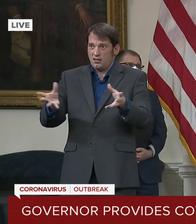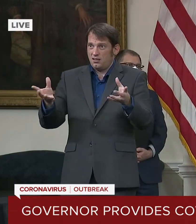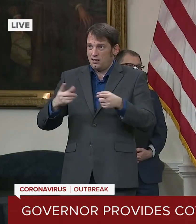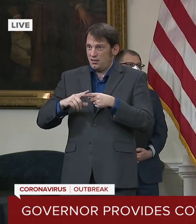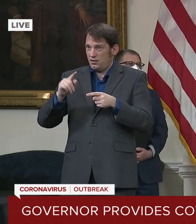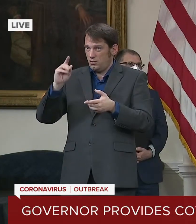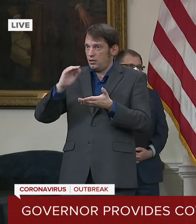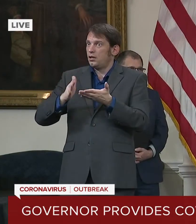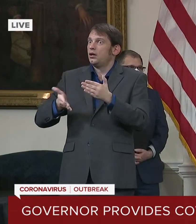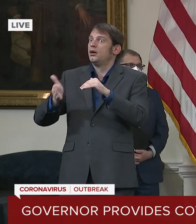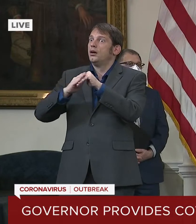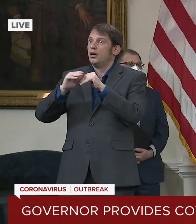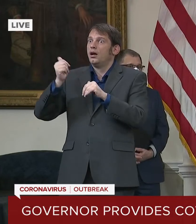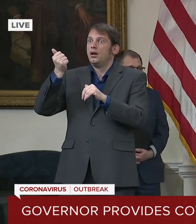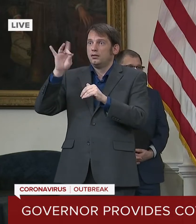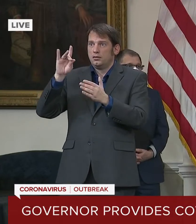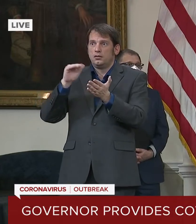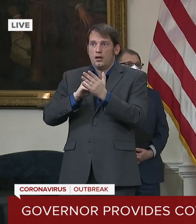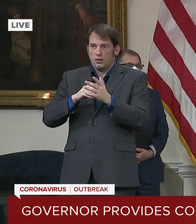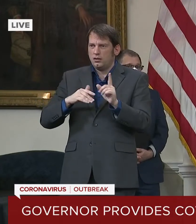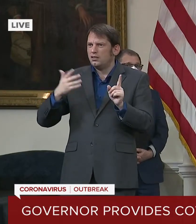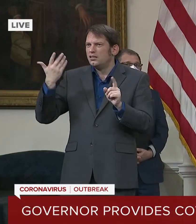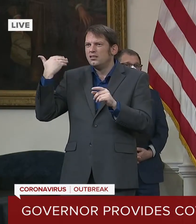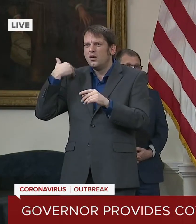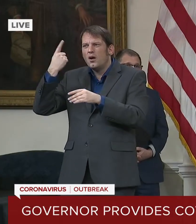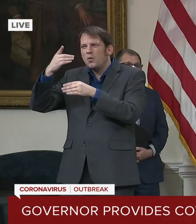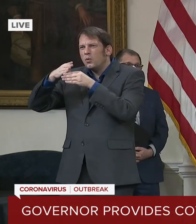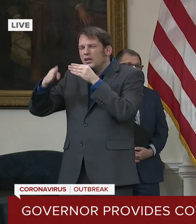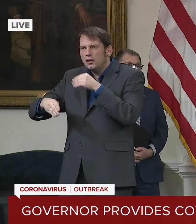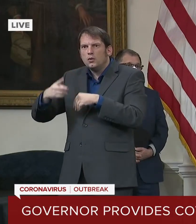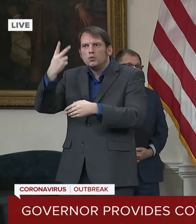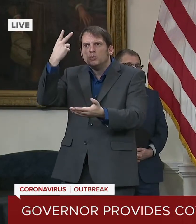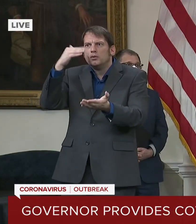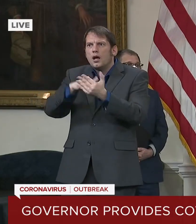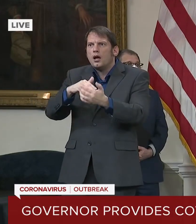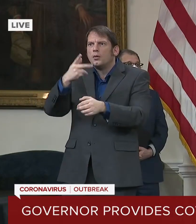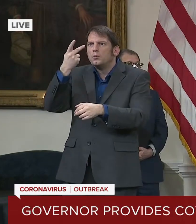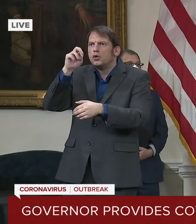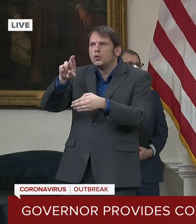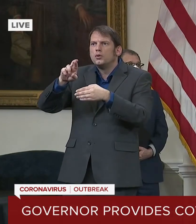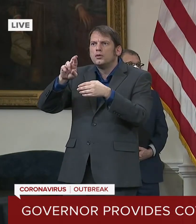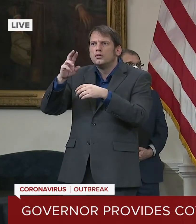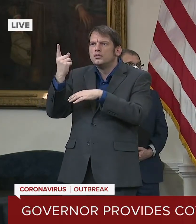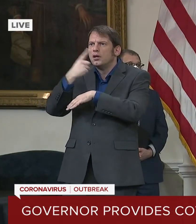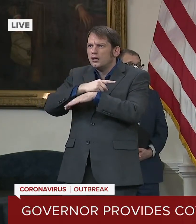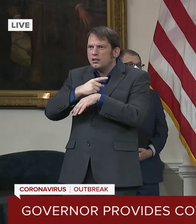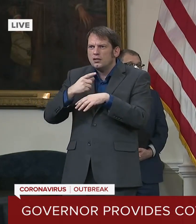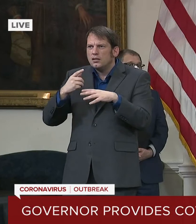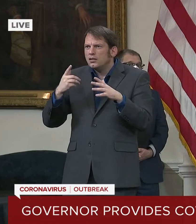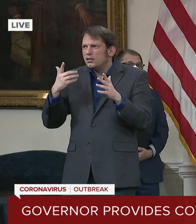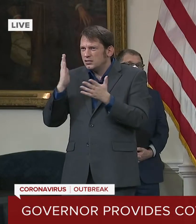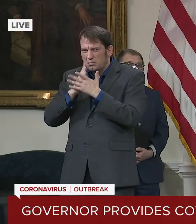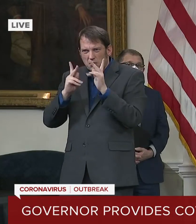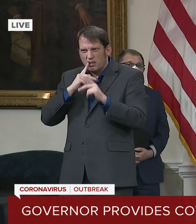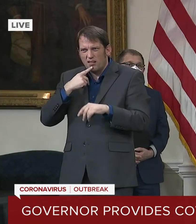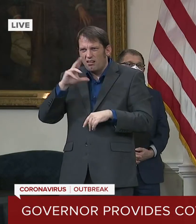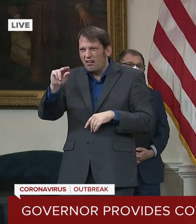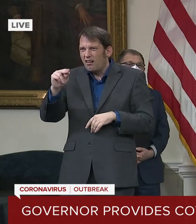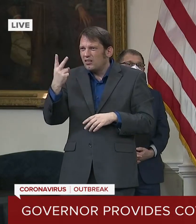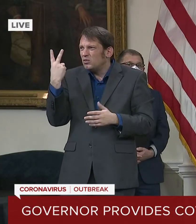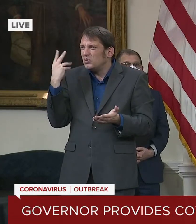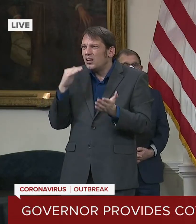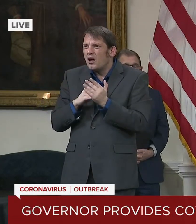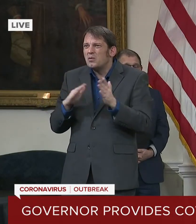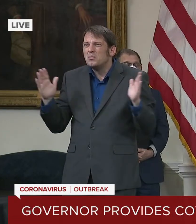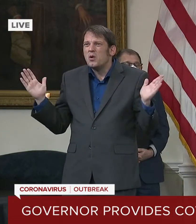we were only doing 2,000 a day, and there were some others really upset about that. Then we went up to 20,000 on the